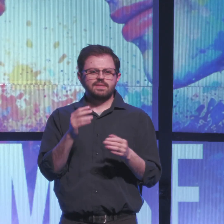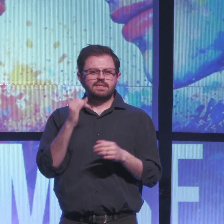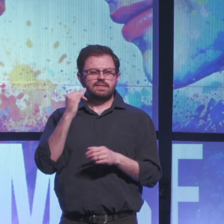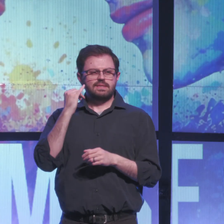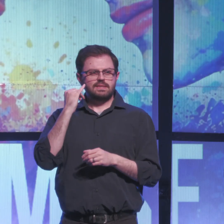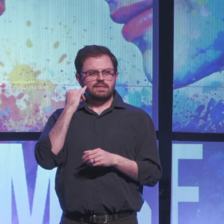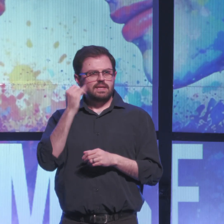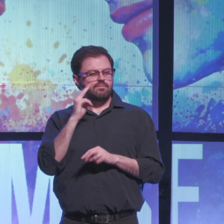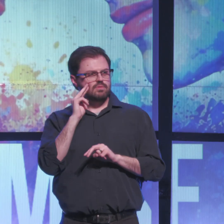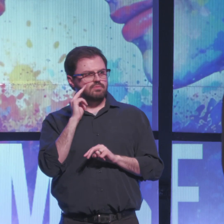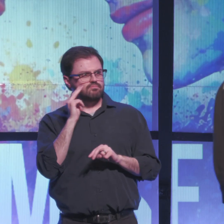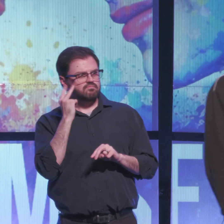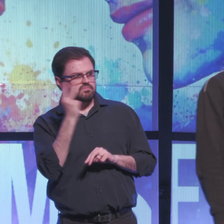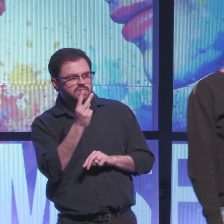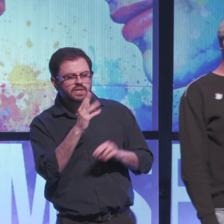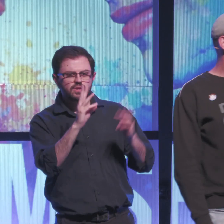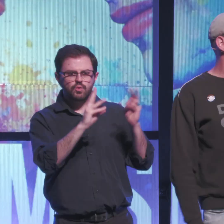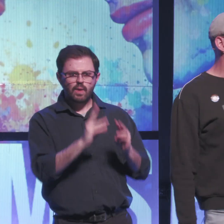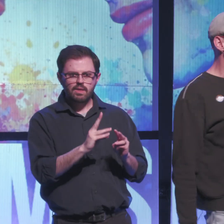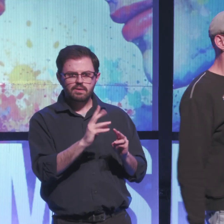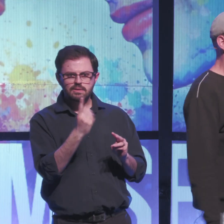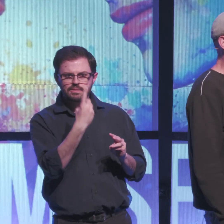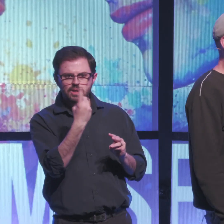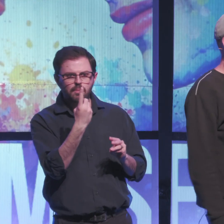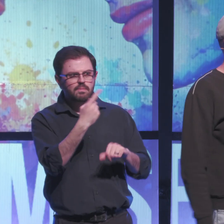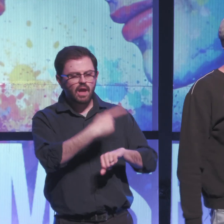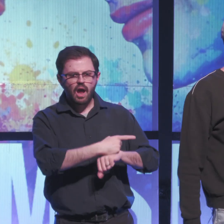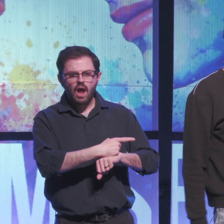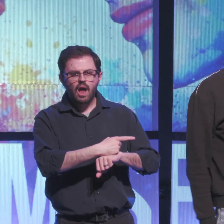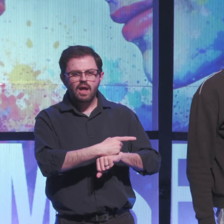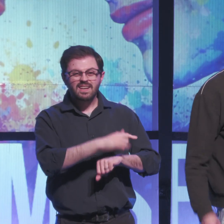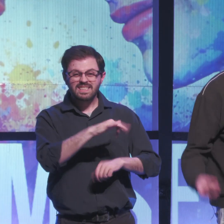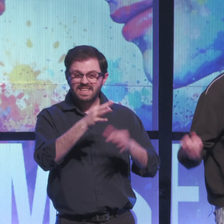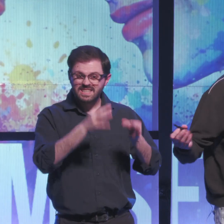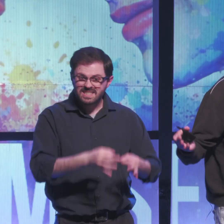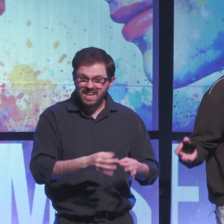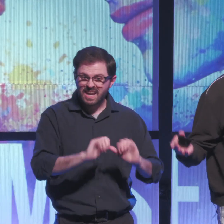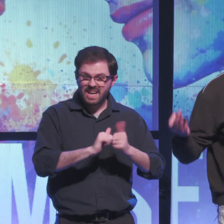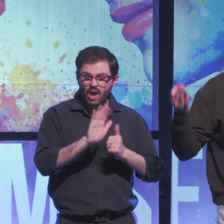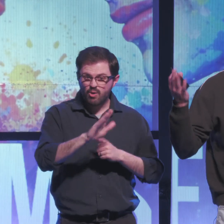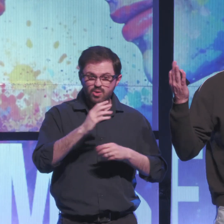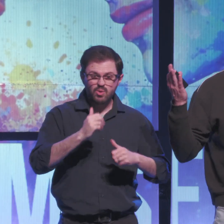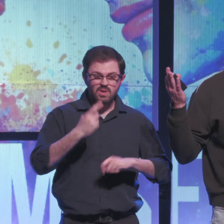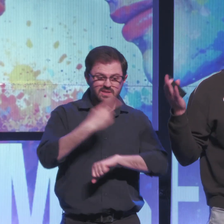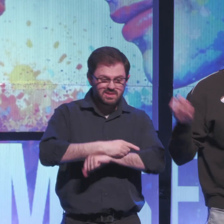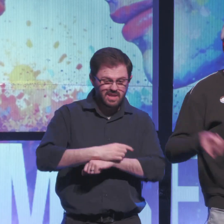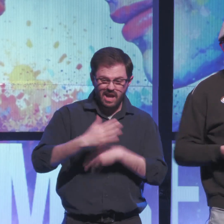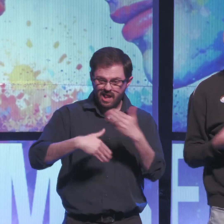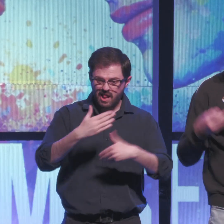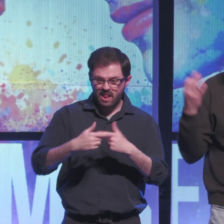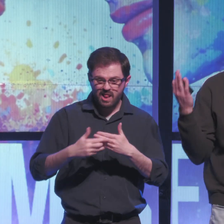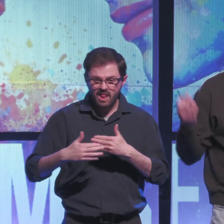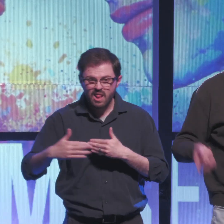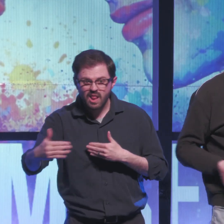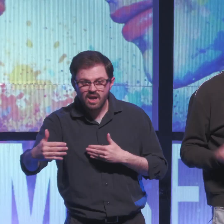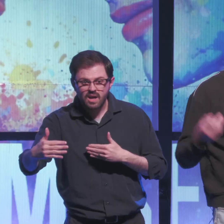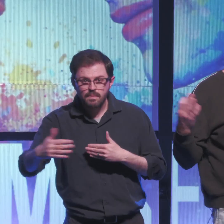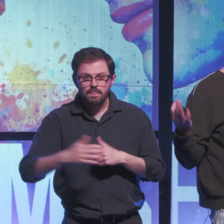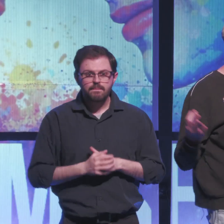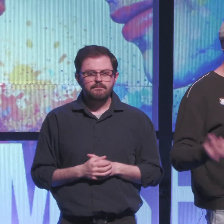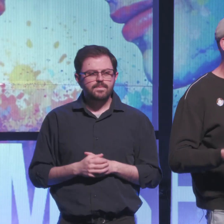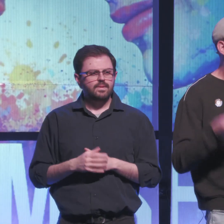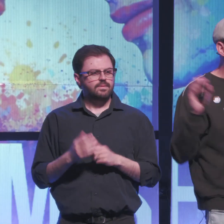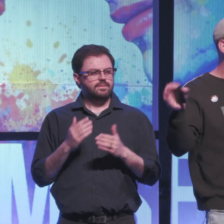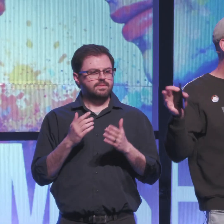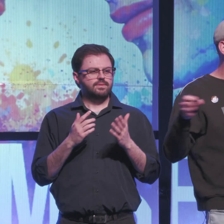It's a good question. You got plans for the day. What do you like to do on a nice day outside? I don't want to give white